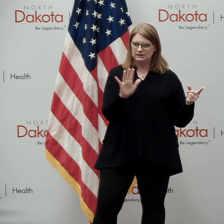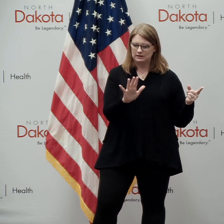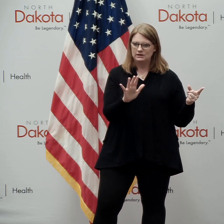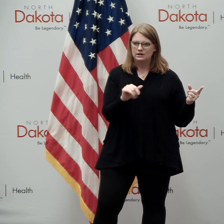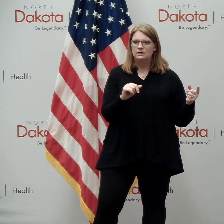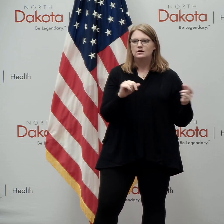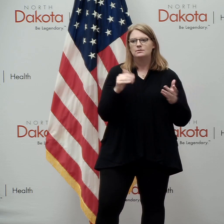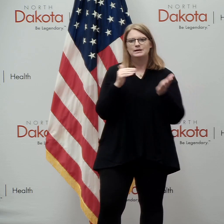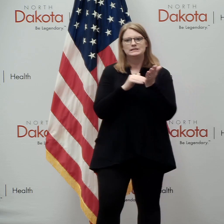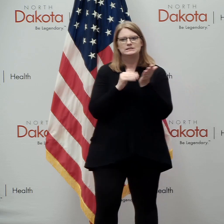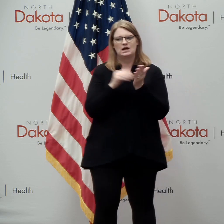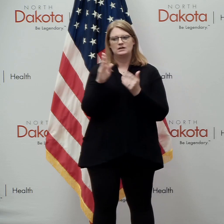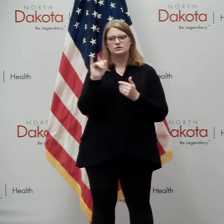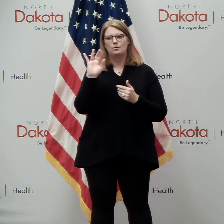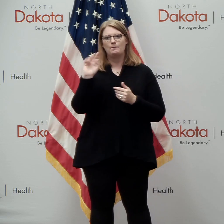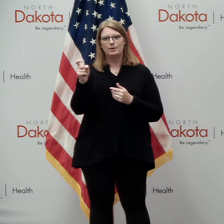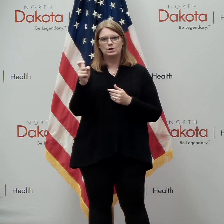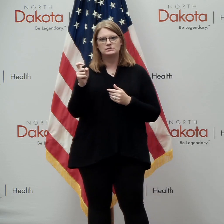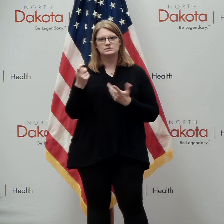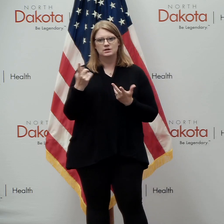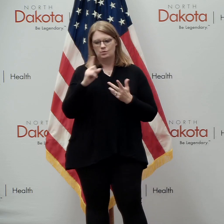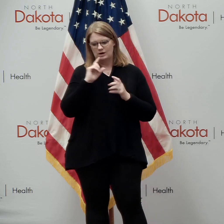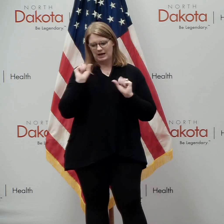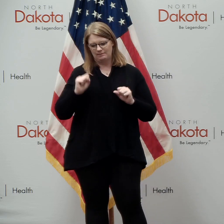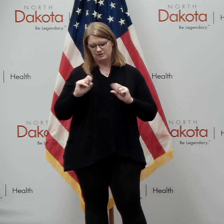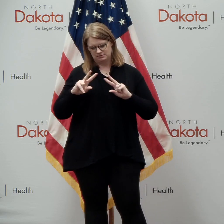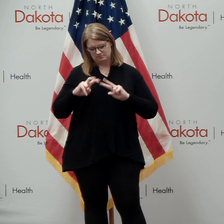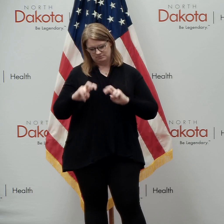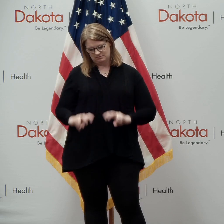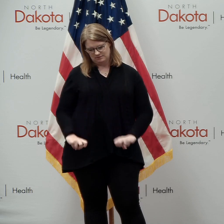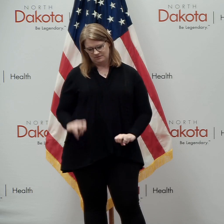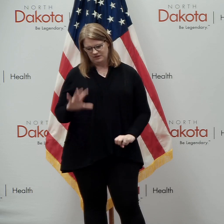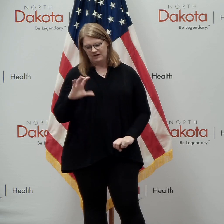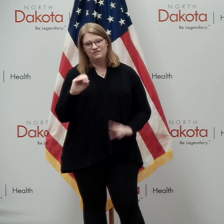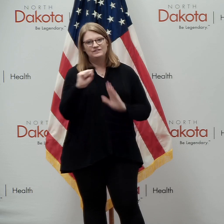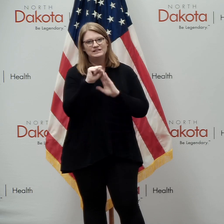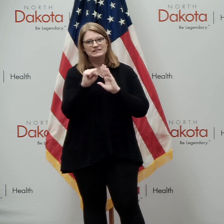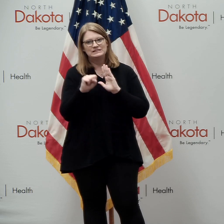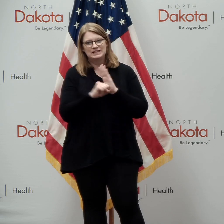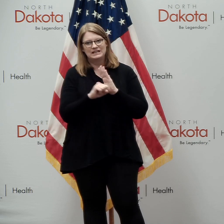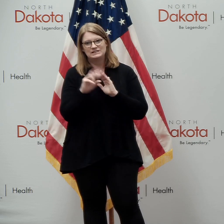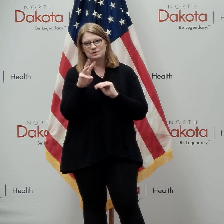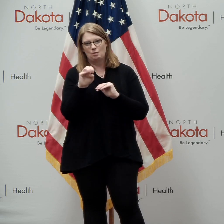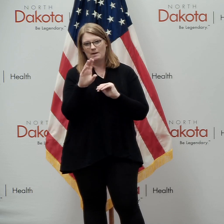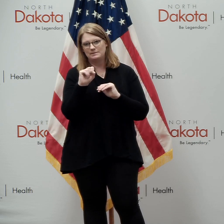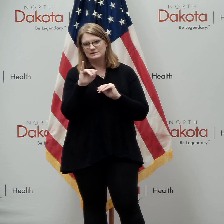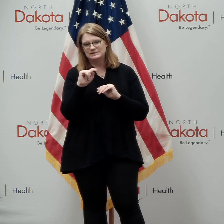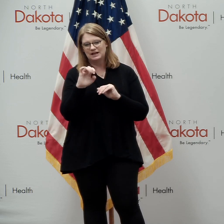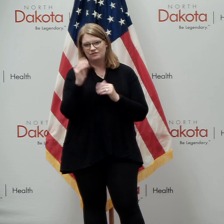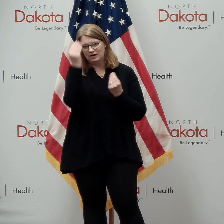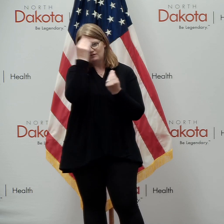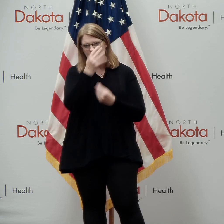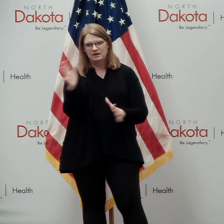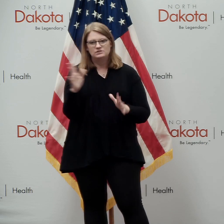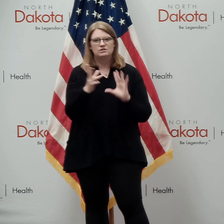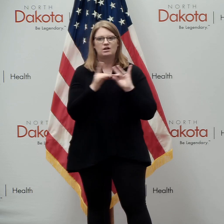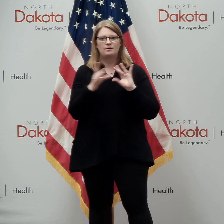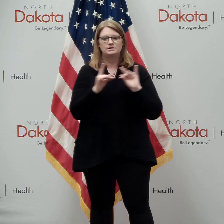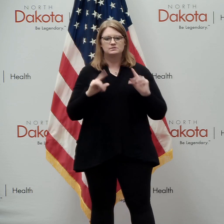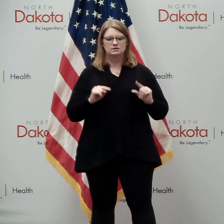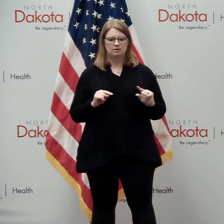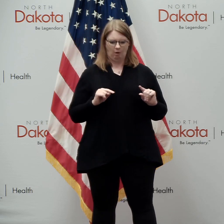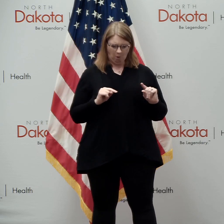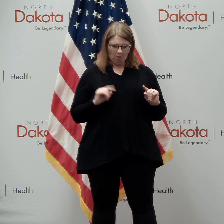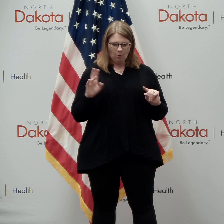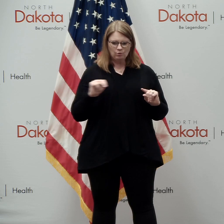Birx, who her and her team look at all 50 states' websites for information, and her comments right out of the box were North Dakota's got